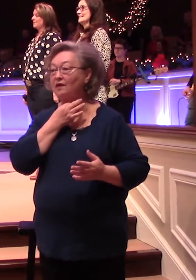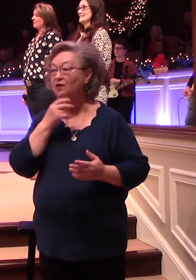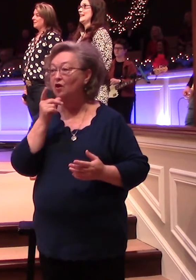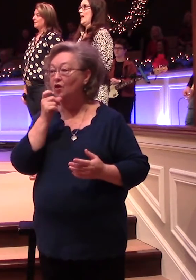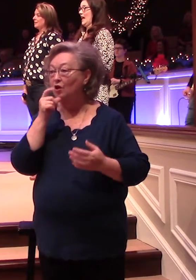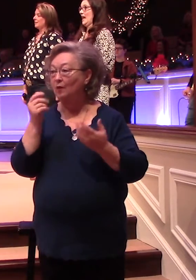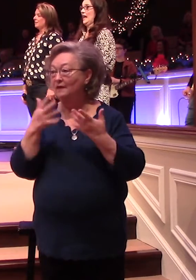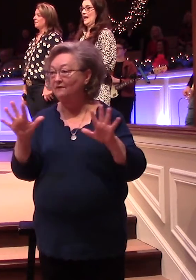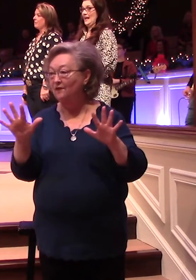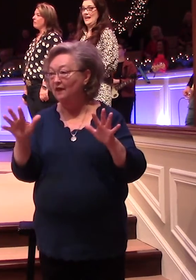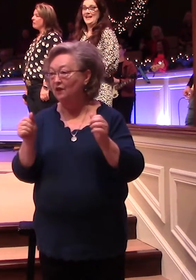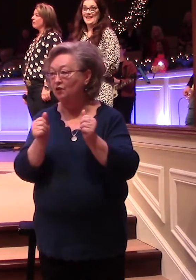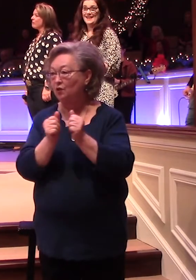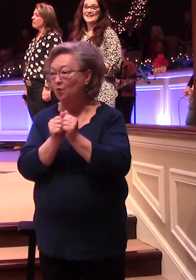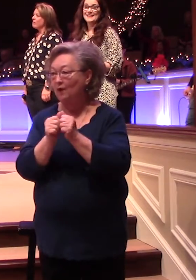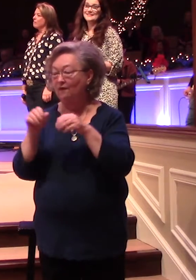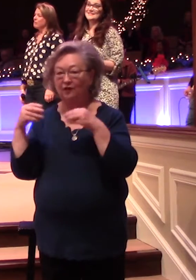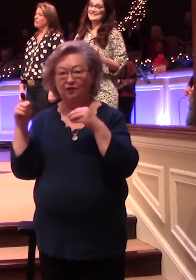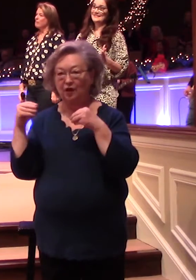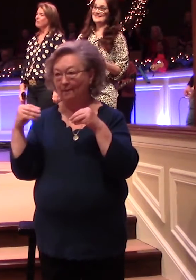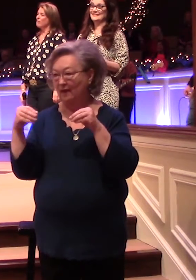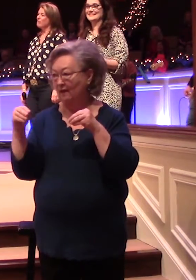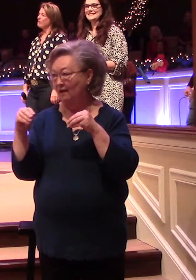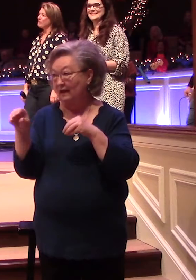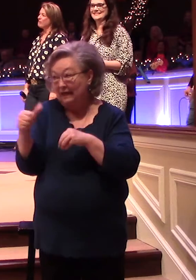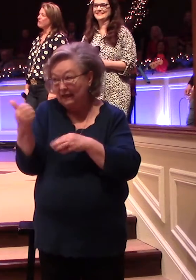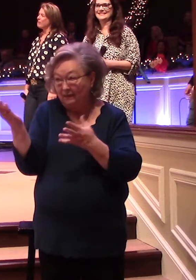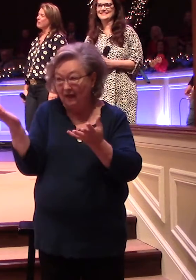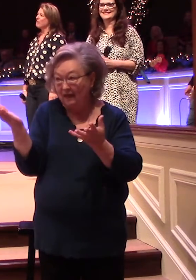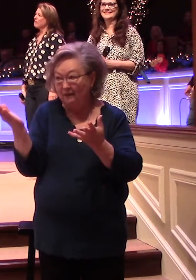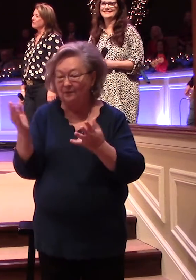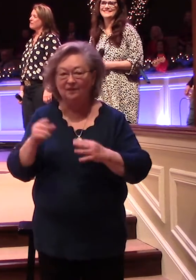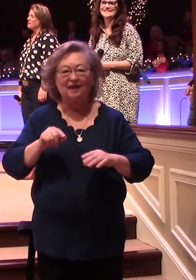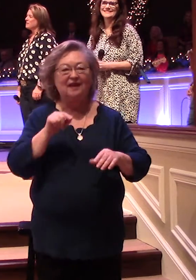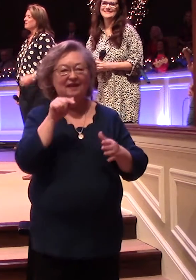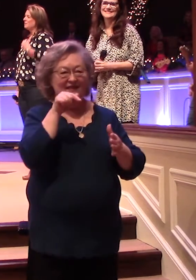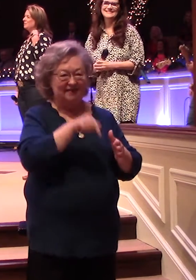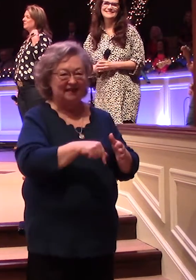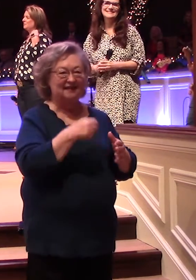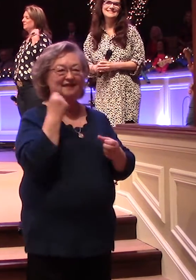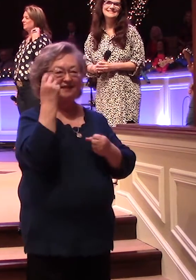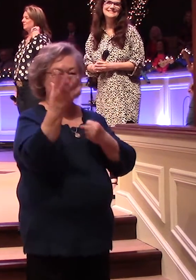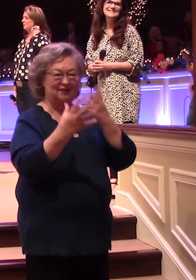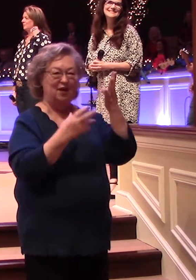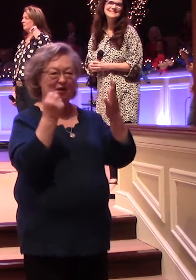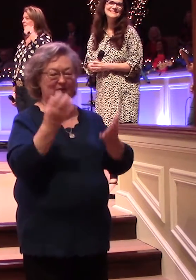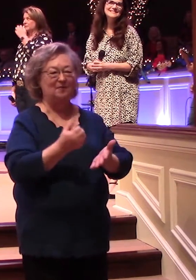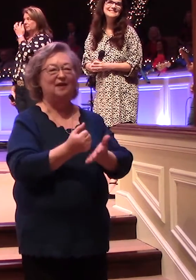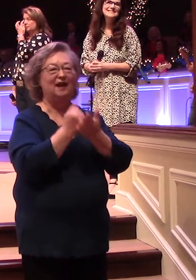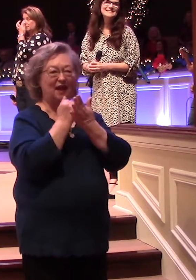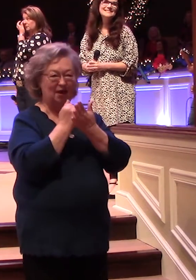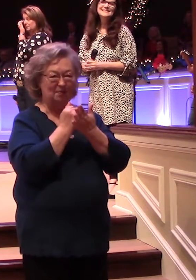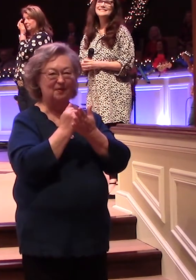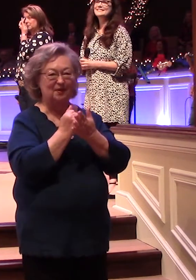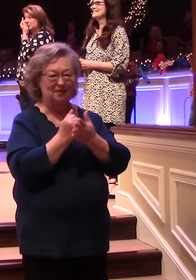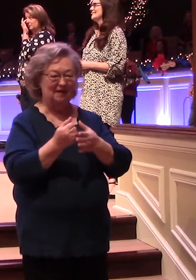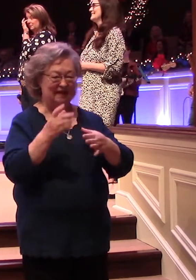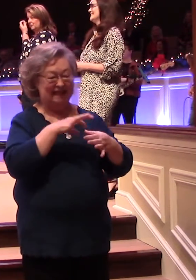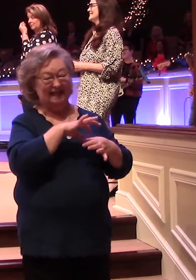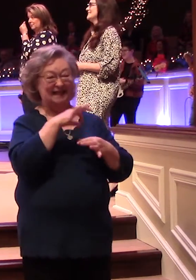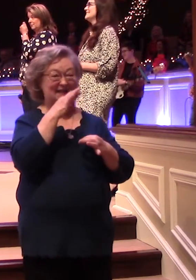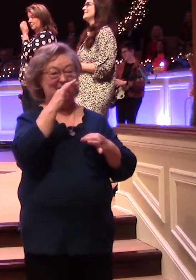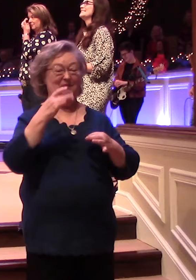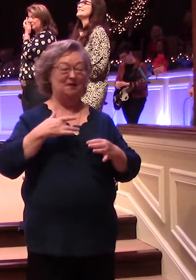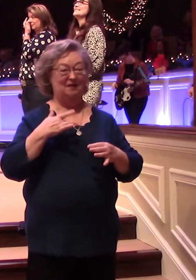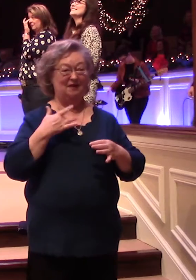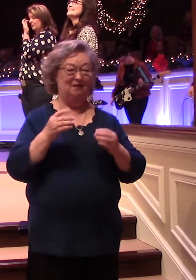started? Okay, well, this song will help you get in the spirit for Christmas shopping. But in Psalm 126, it says, when the Lord restored the